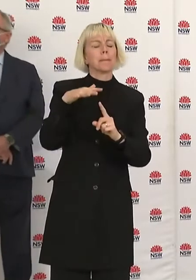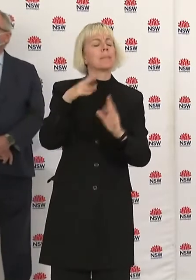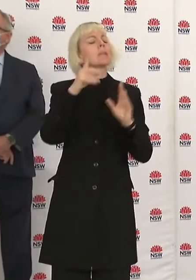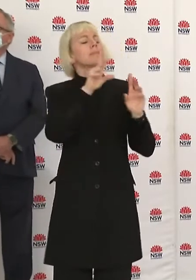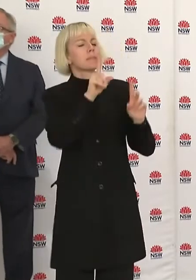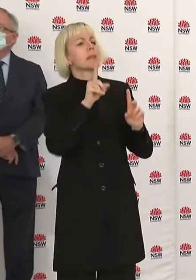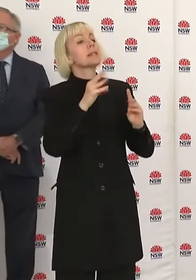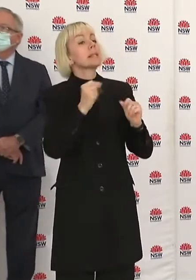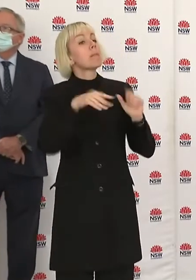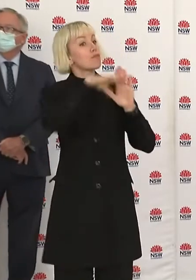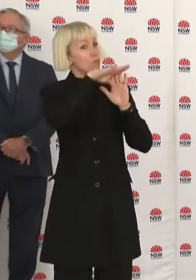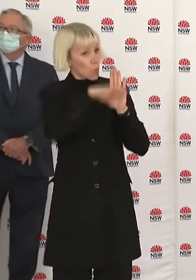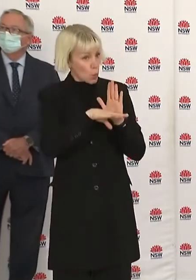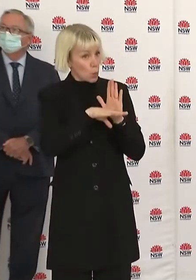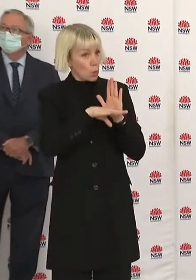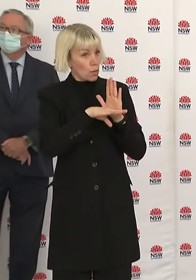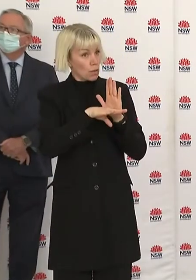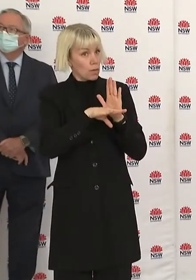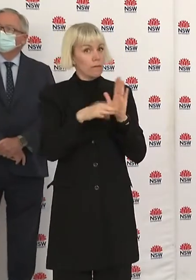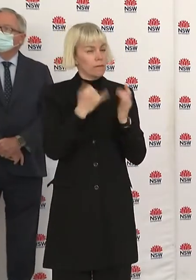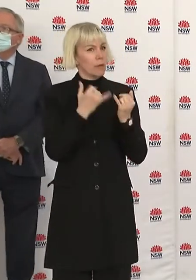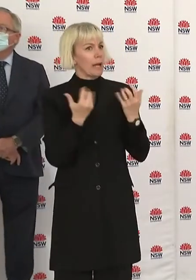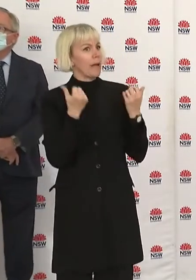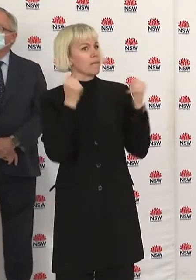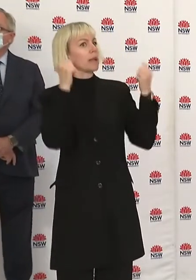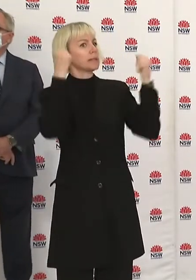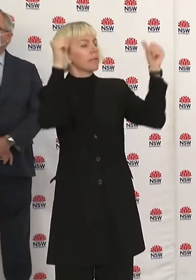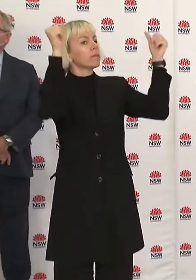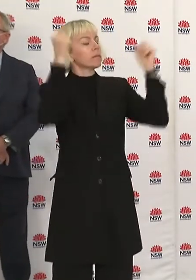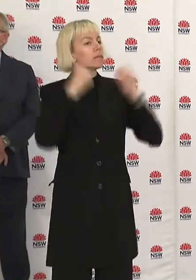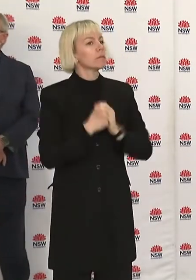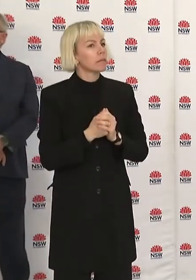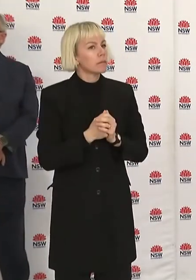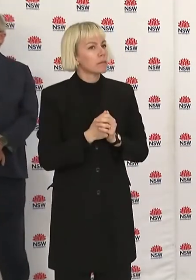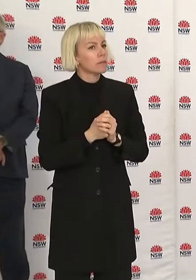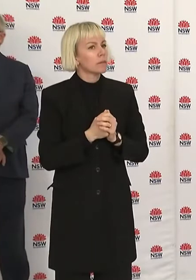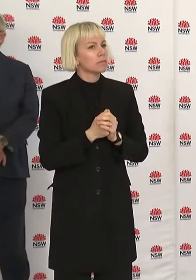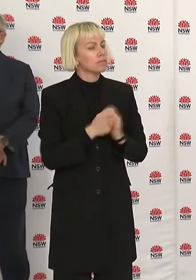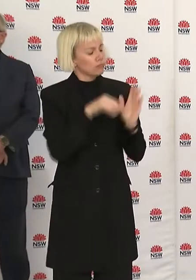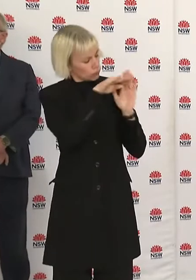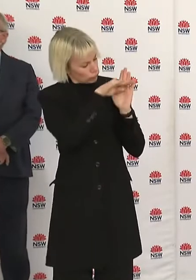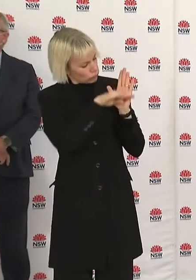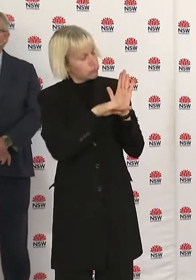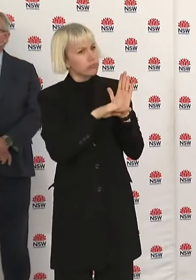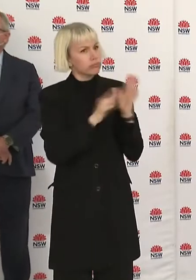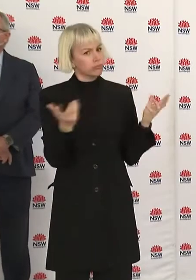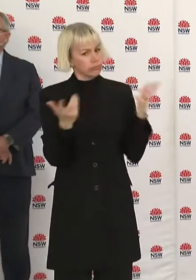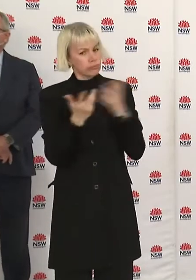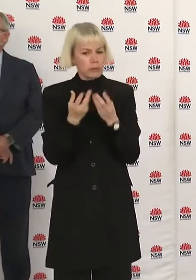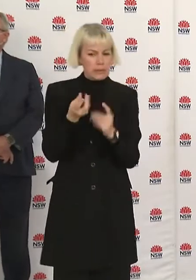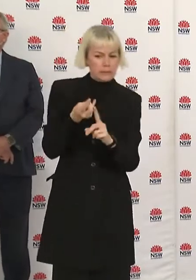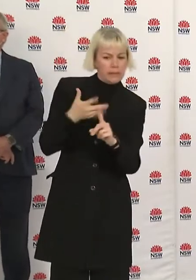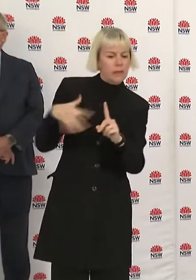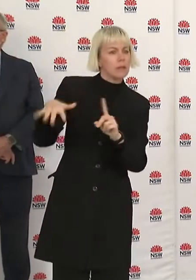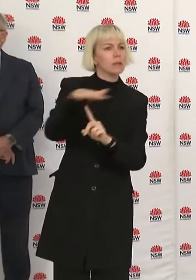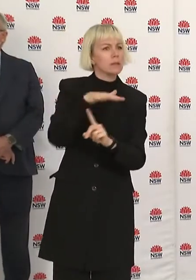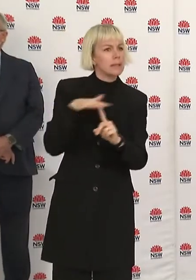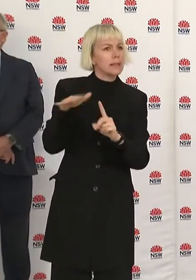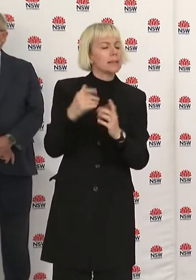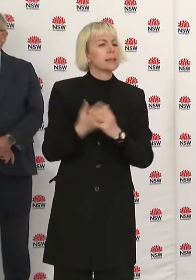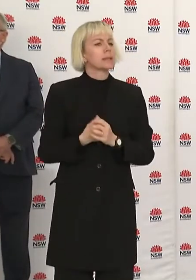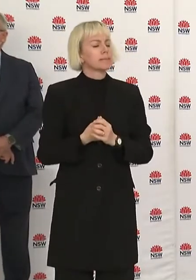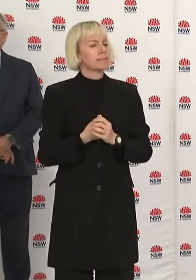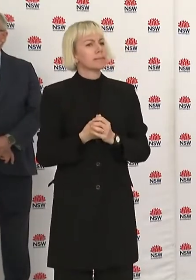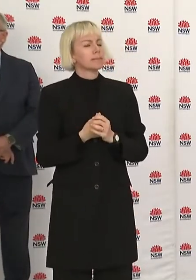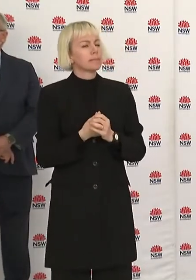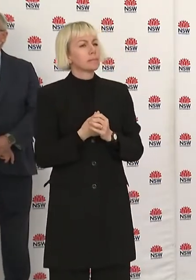more necessary and more effective than others. And that is the assessment that we will take moving forward. I want to be very clear on this point. I want